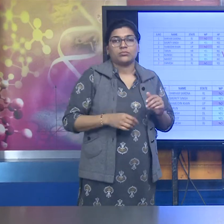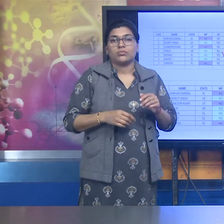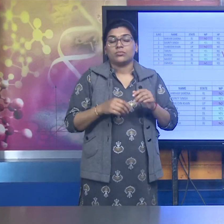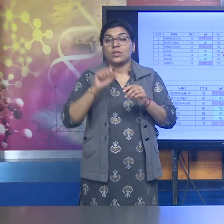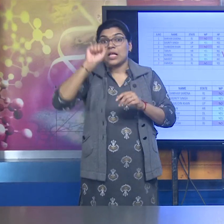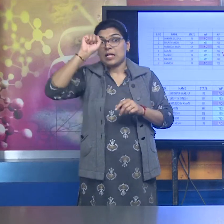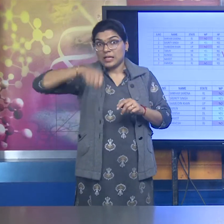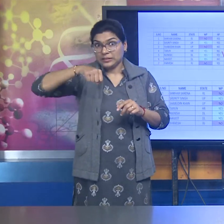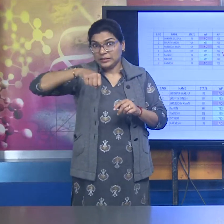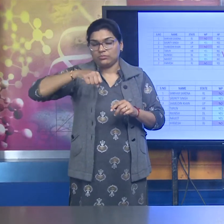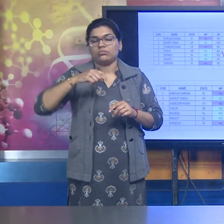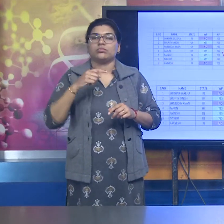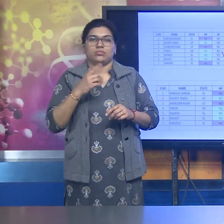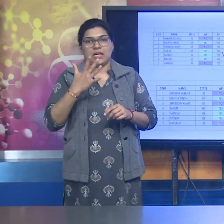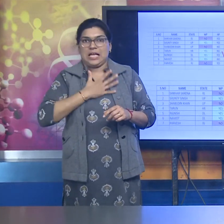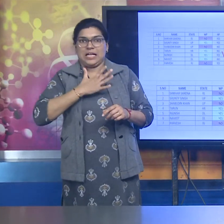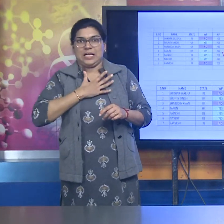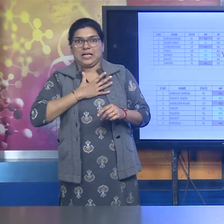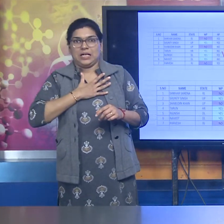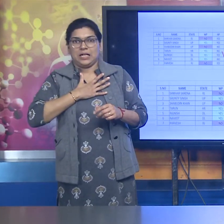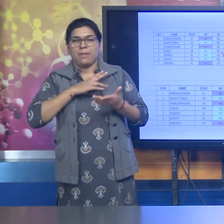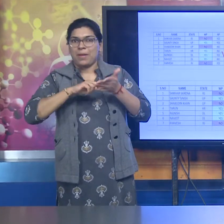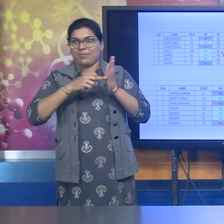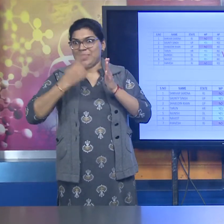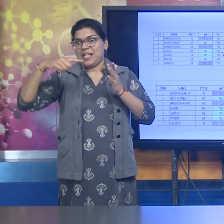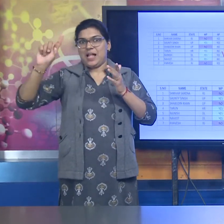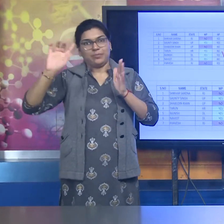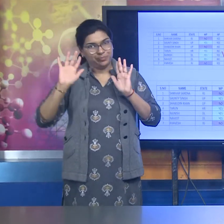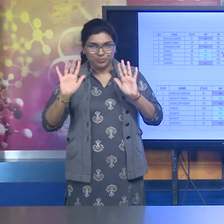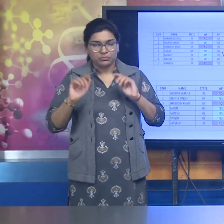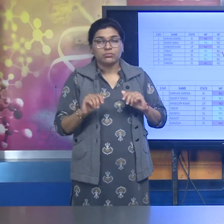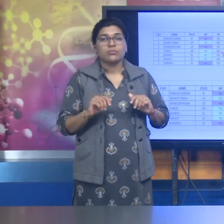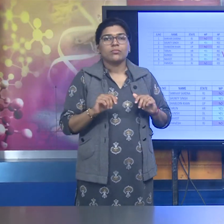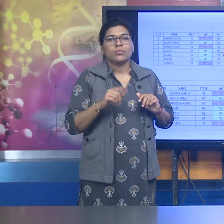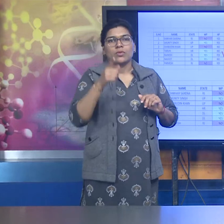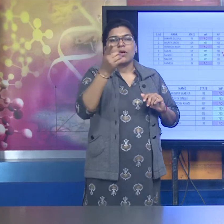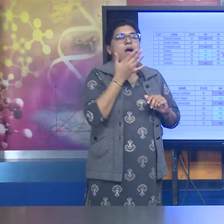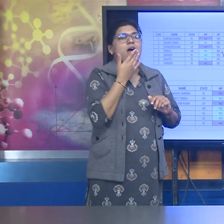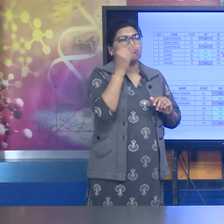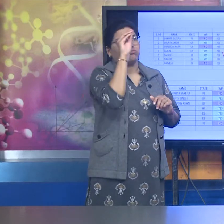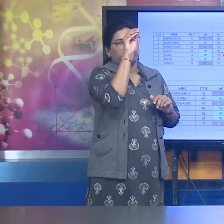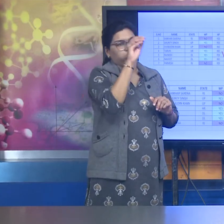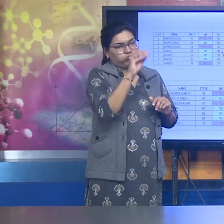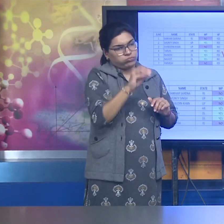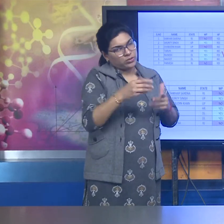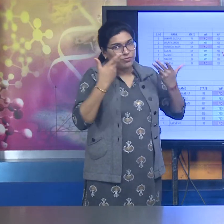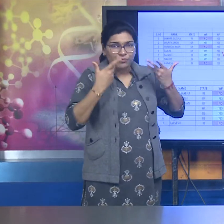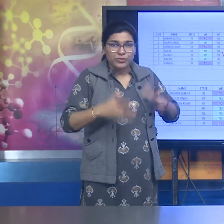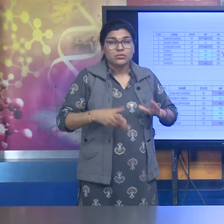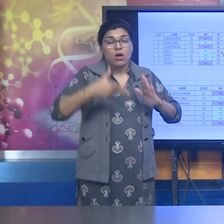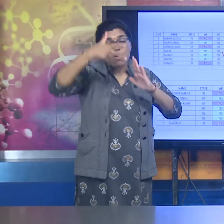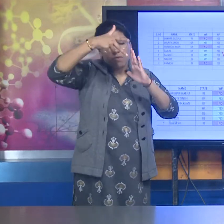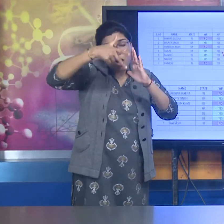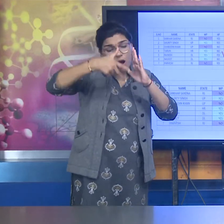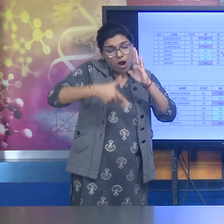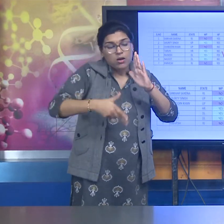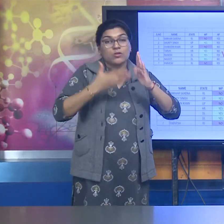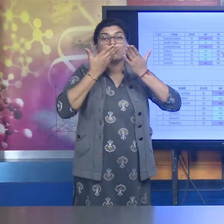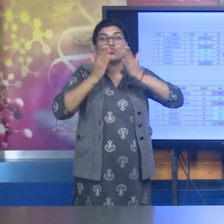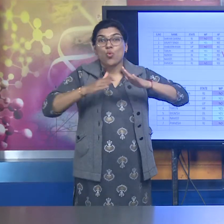No has pink color and yes has green color.